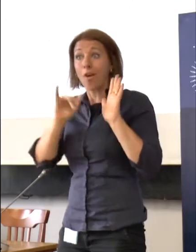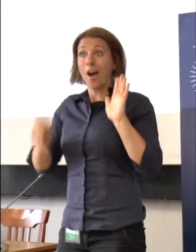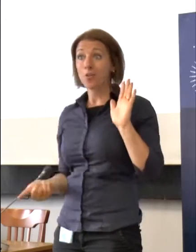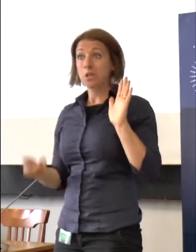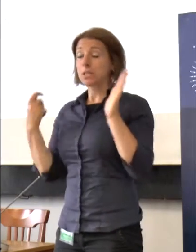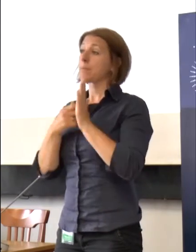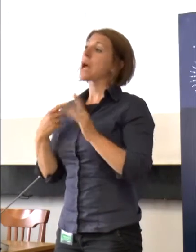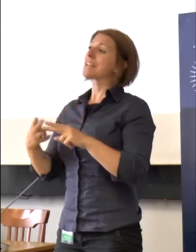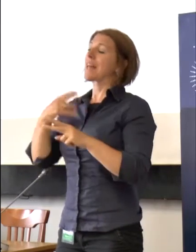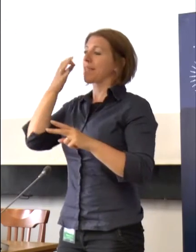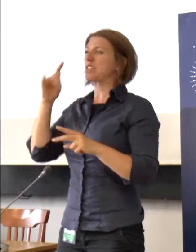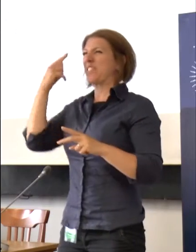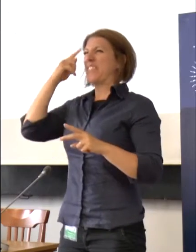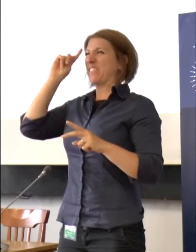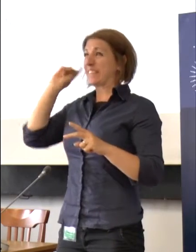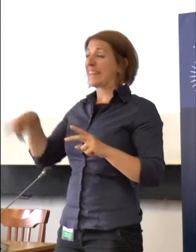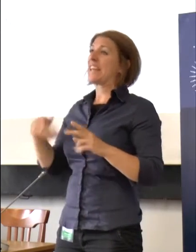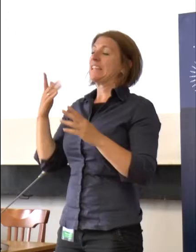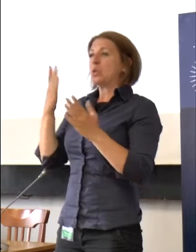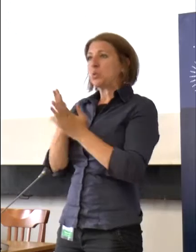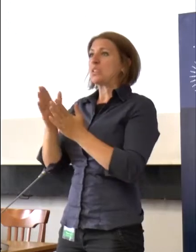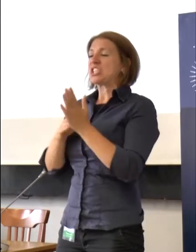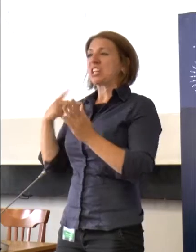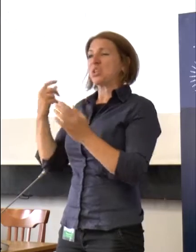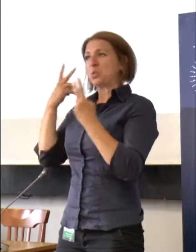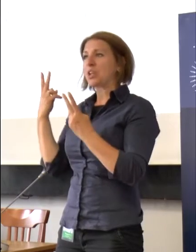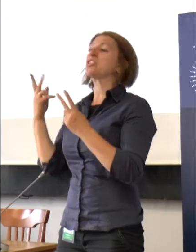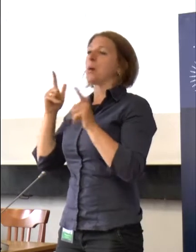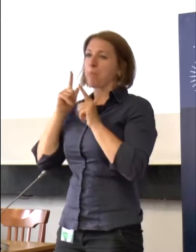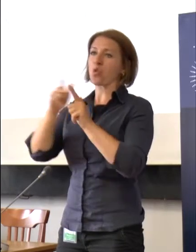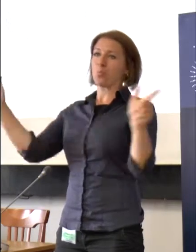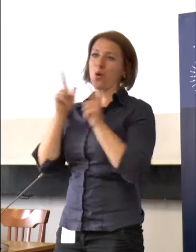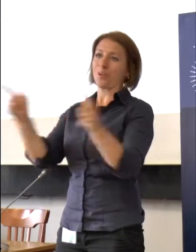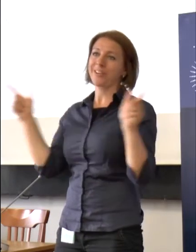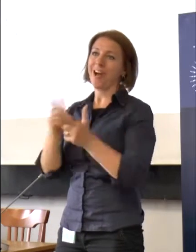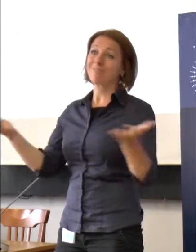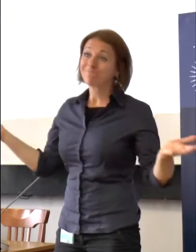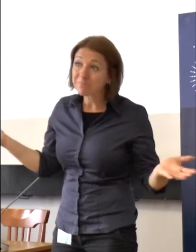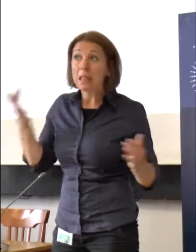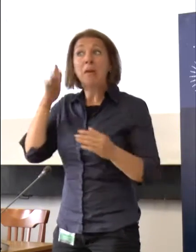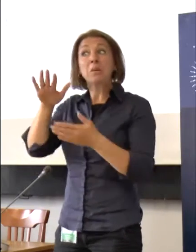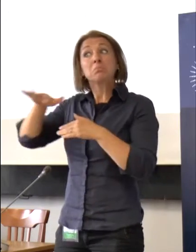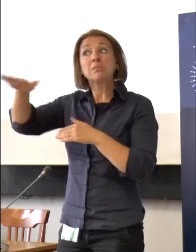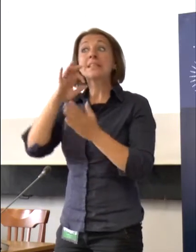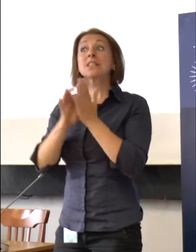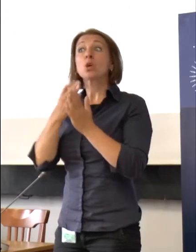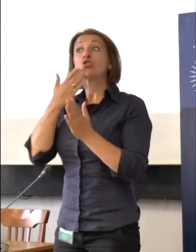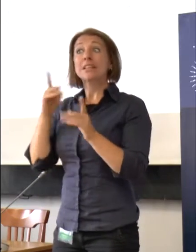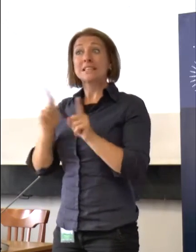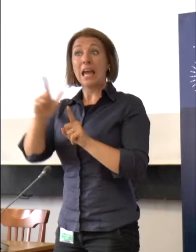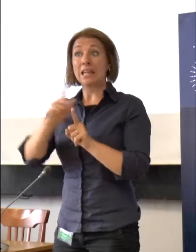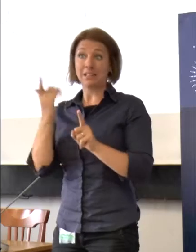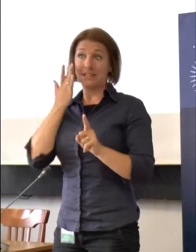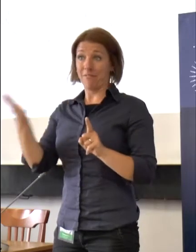this country. Anyhow, in ambitious high schools, gymnasium, you have always